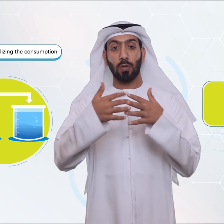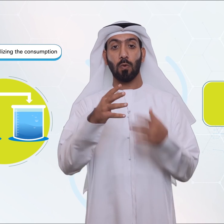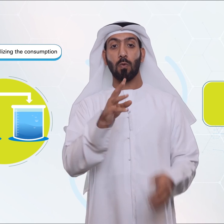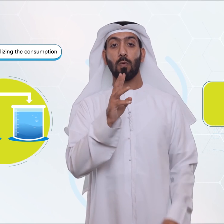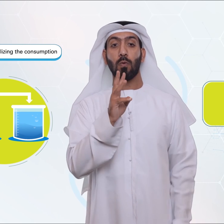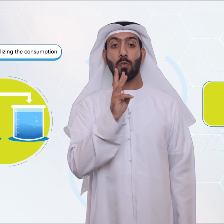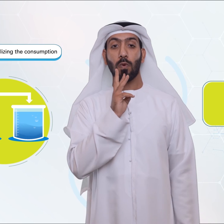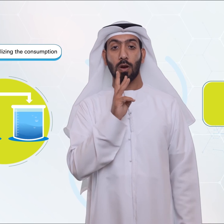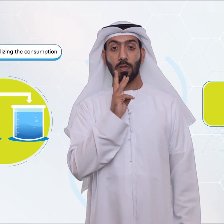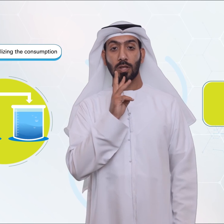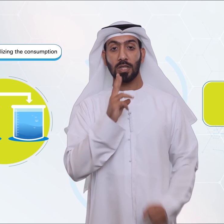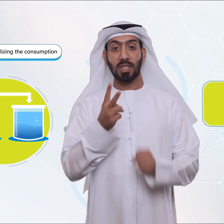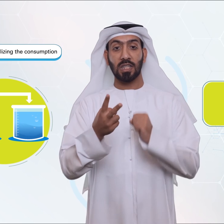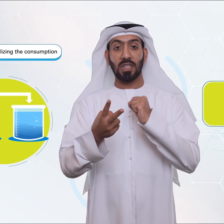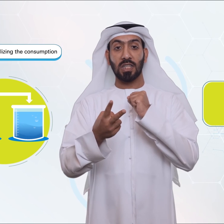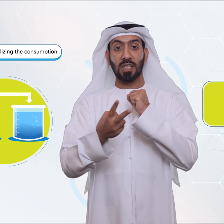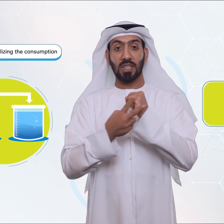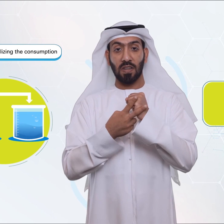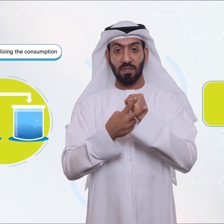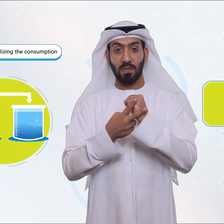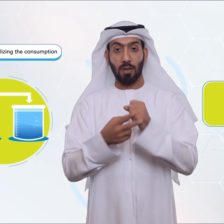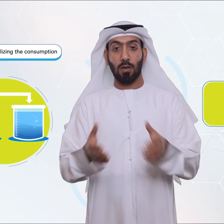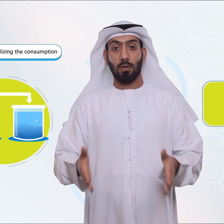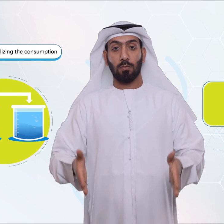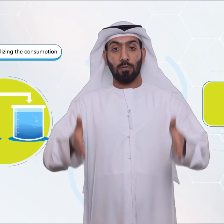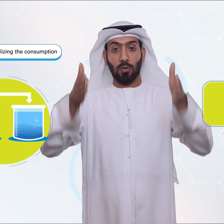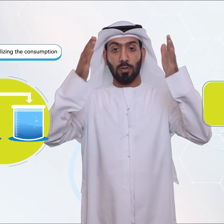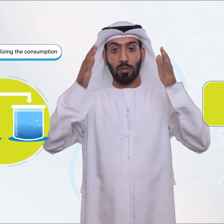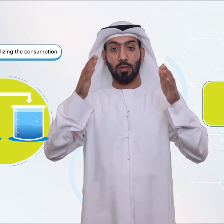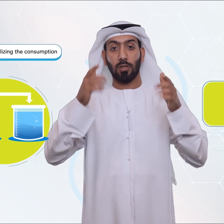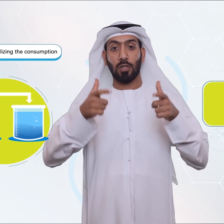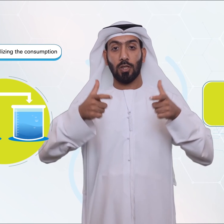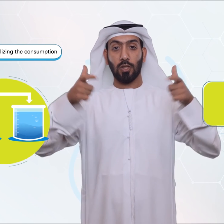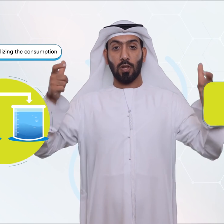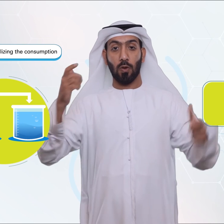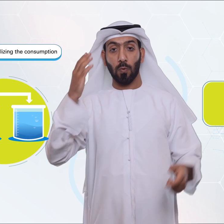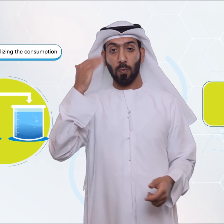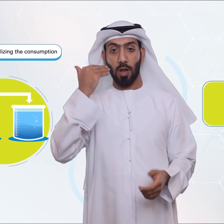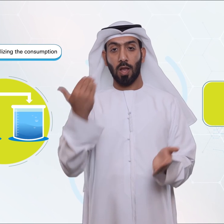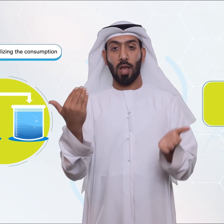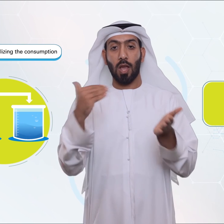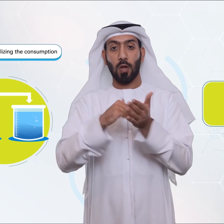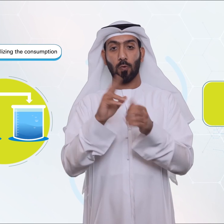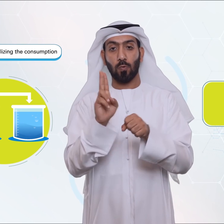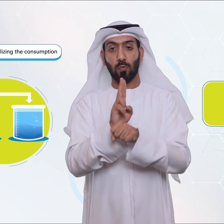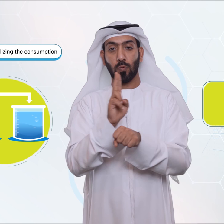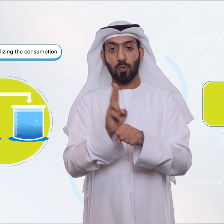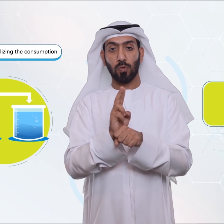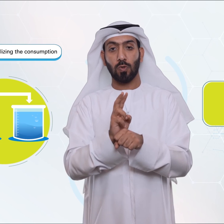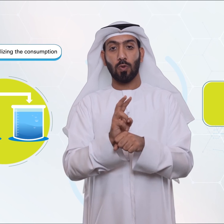irrigation purposes, refueling tanks, or any other inhuman uses. Making sure to provide two separate supply